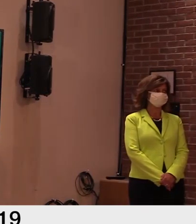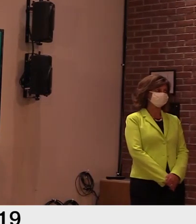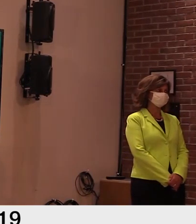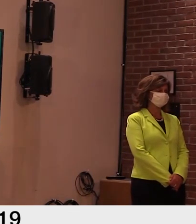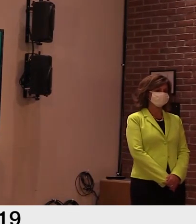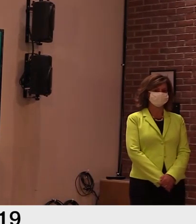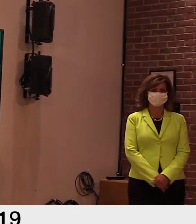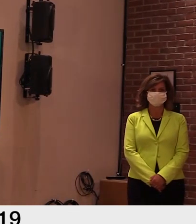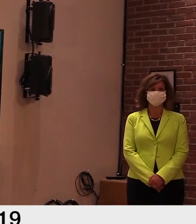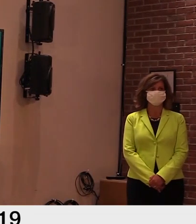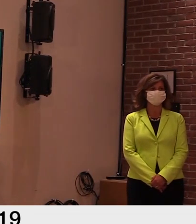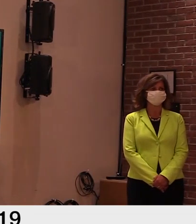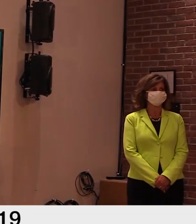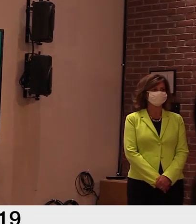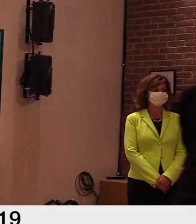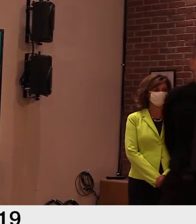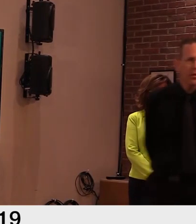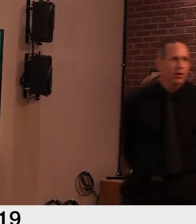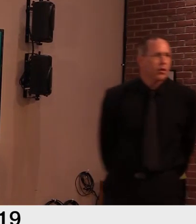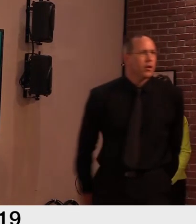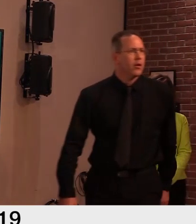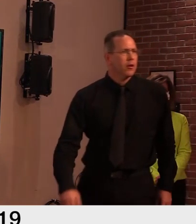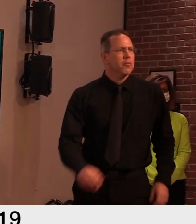be. Thank you.